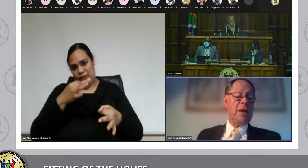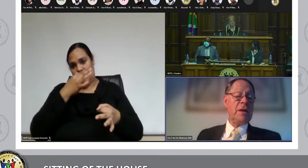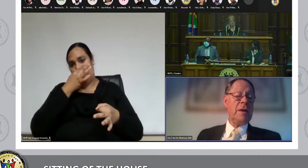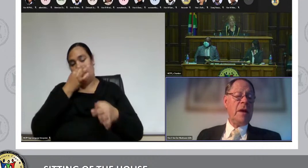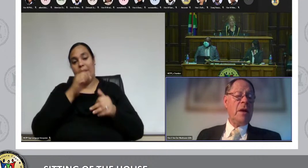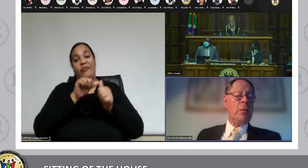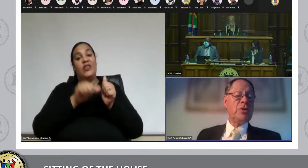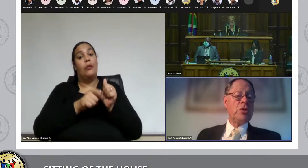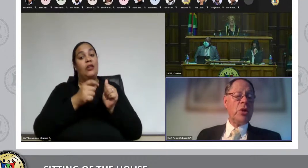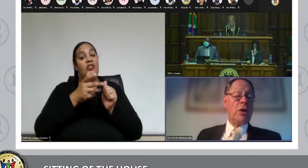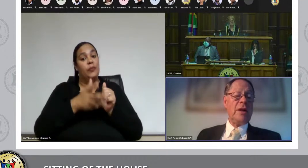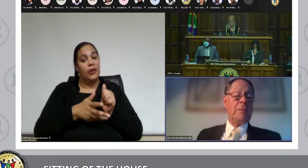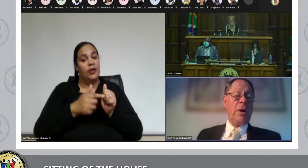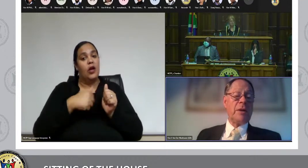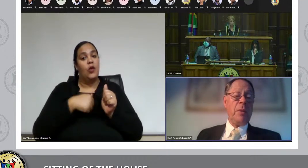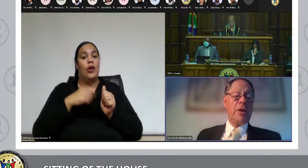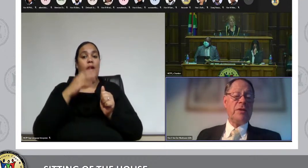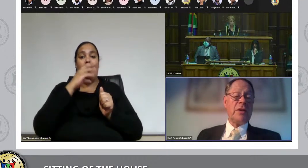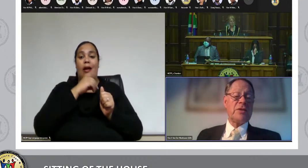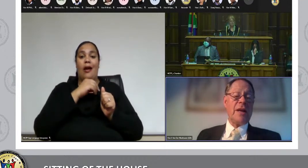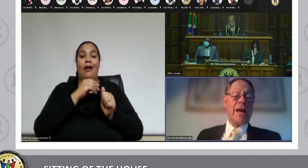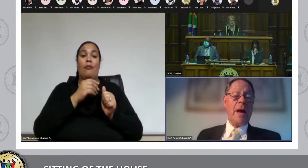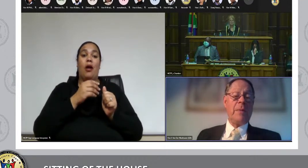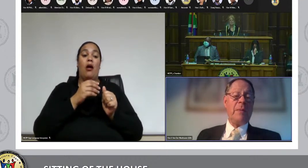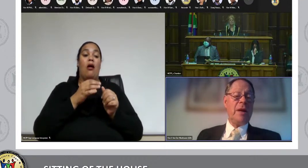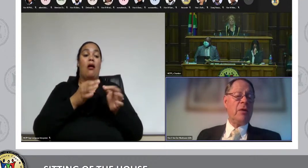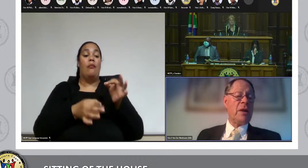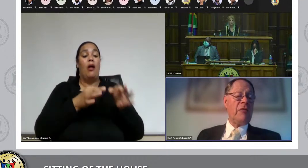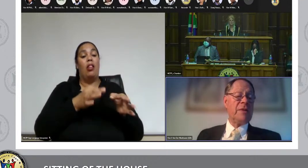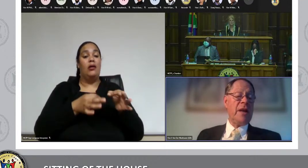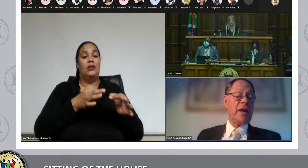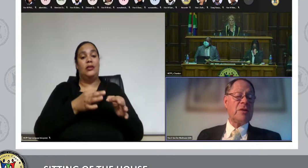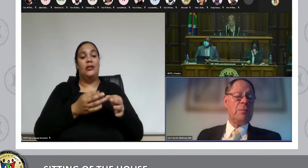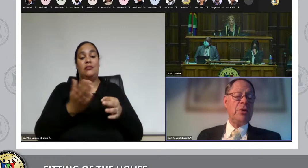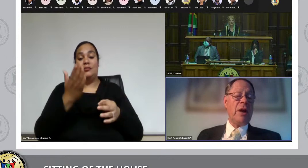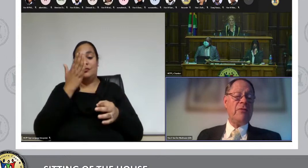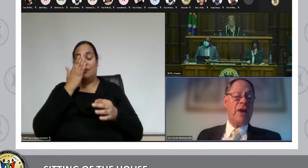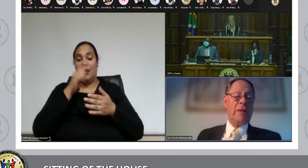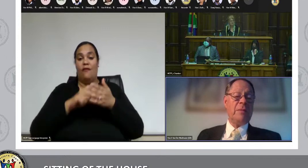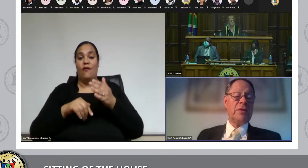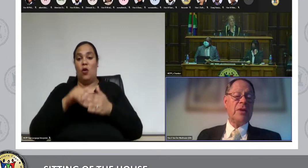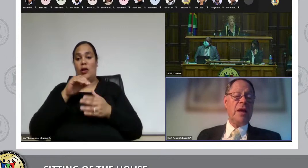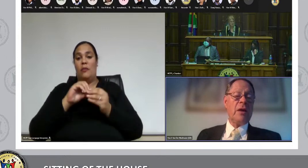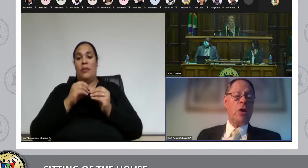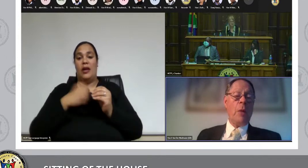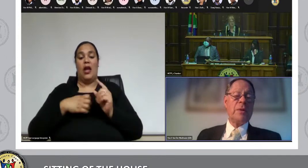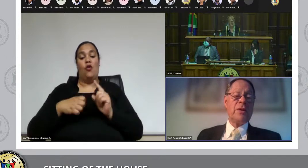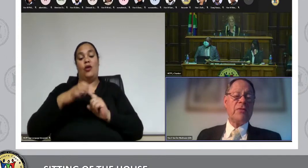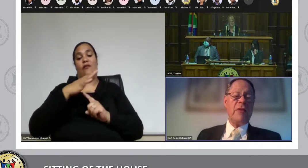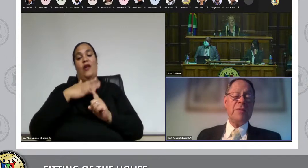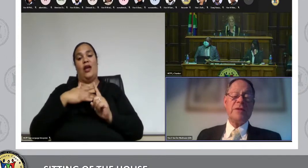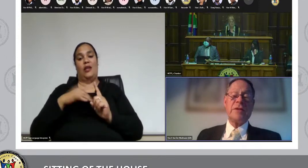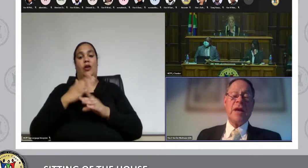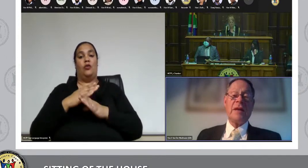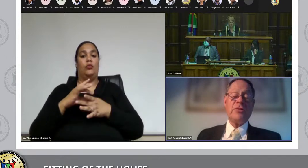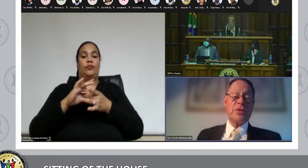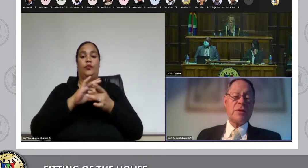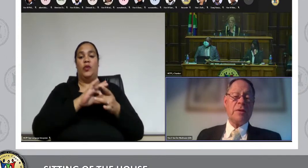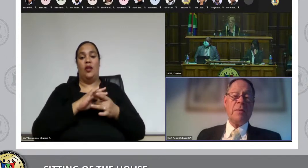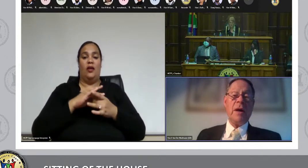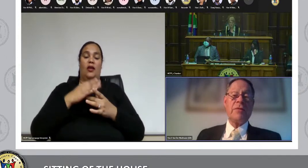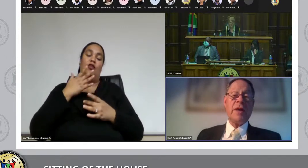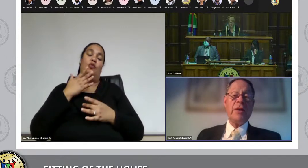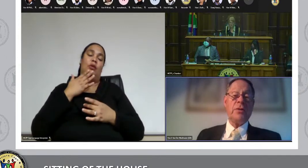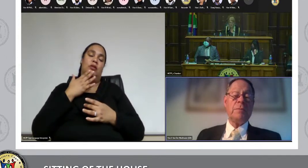Deputy Speaker, we should not let party politics and an upcoming local government election put our environment and cooperative governments at